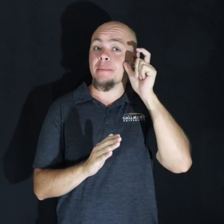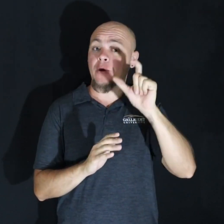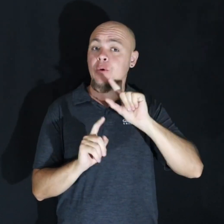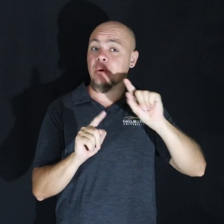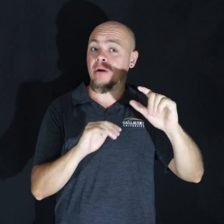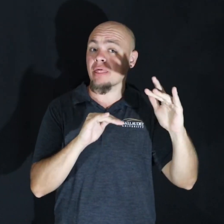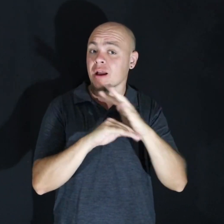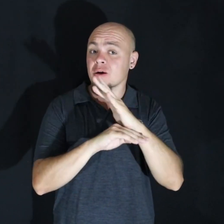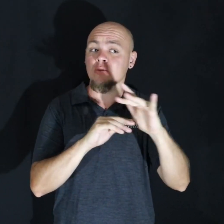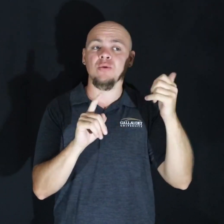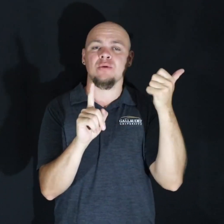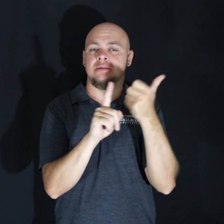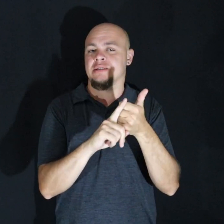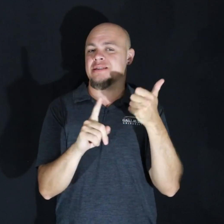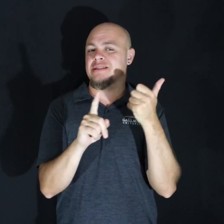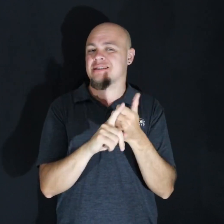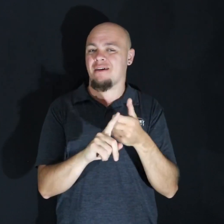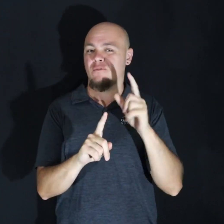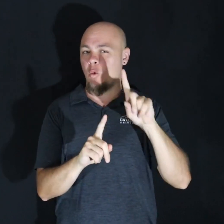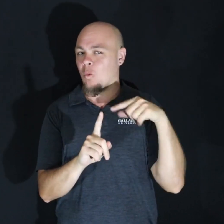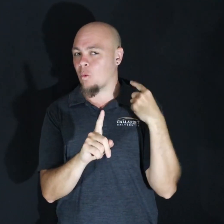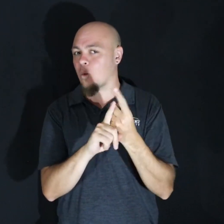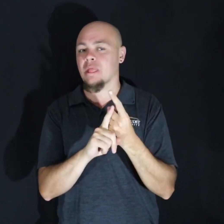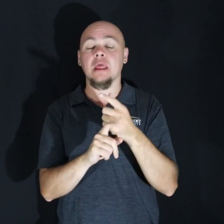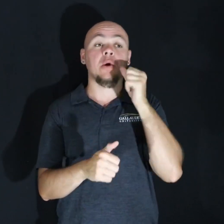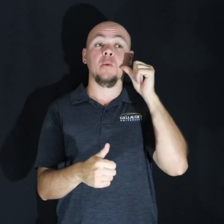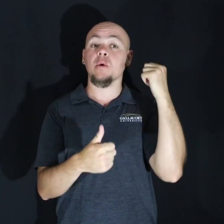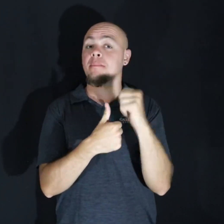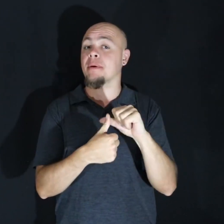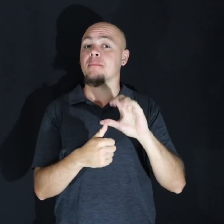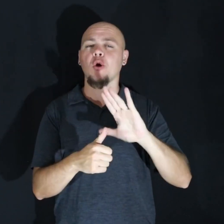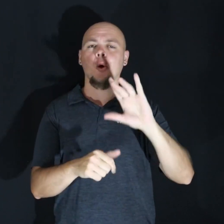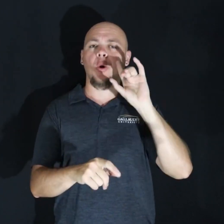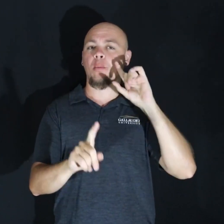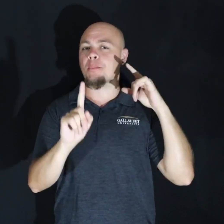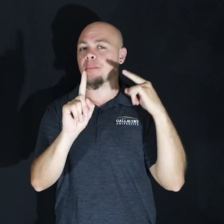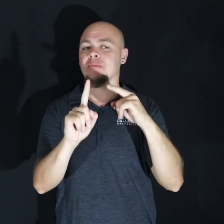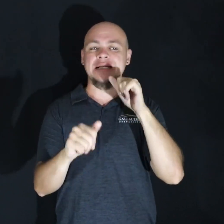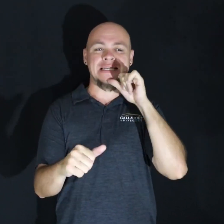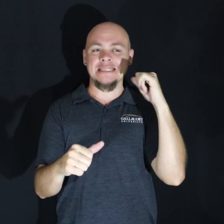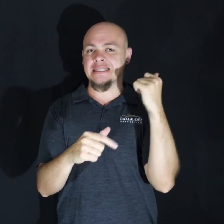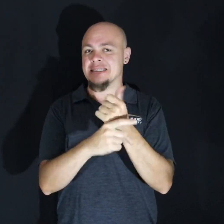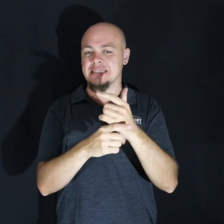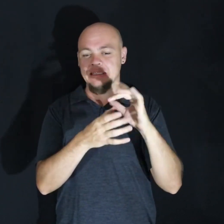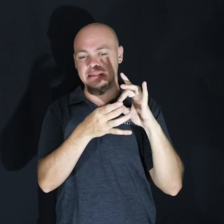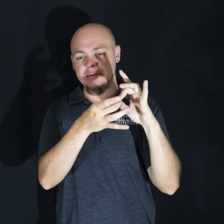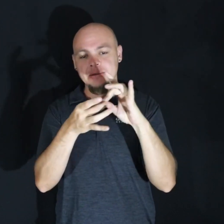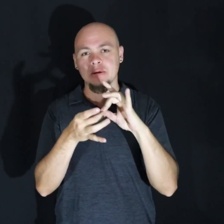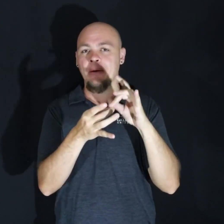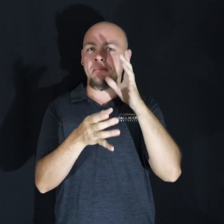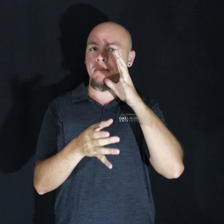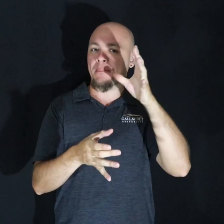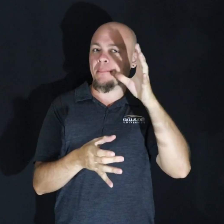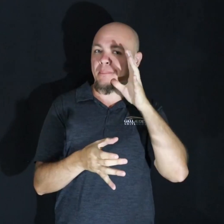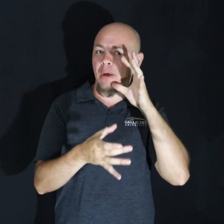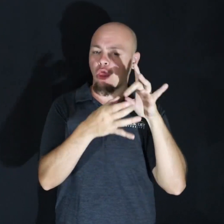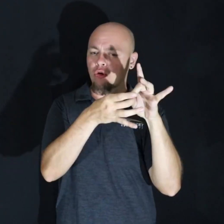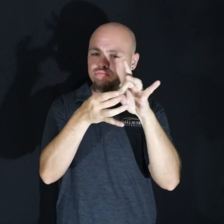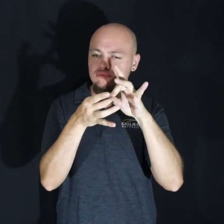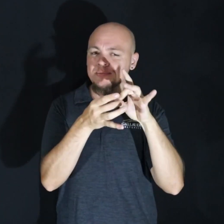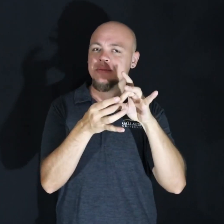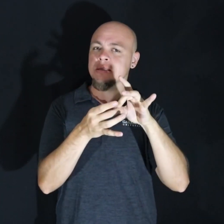with herself again, started to remember her purpose, her sisterhood, motherhood, our